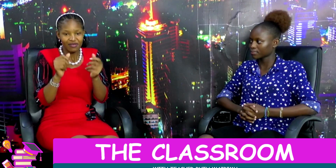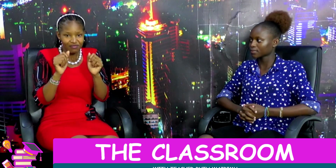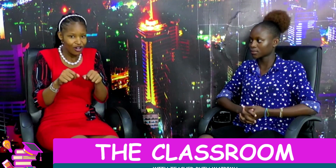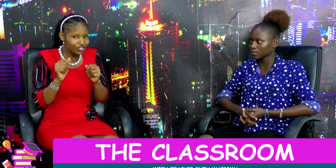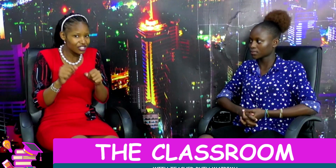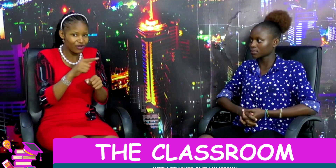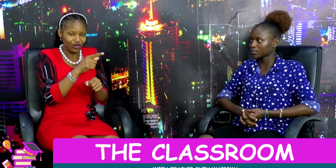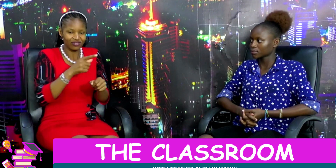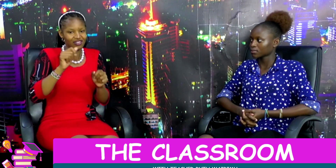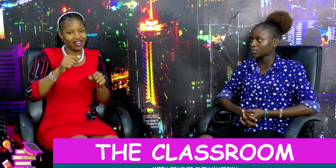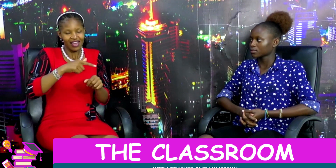was flexible,